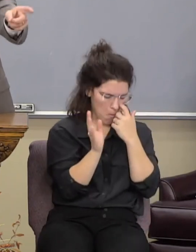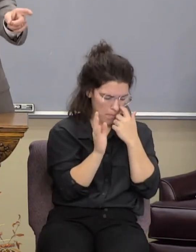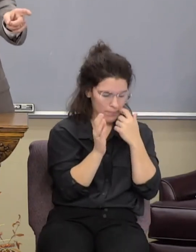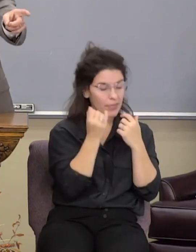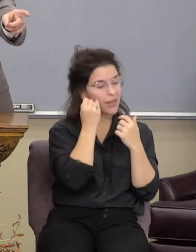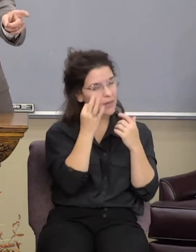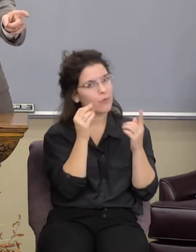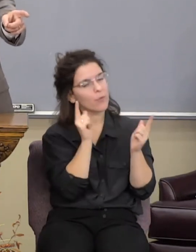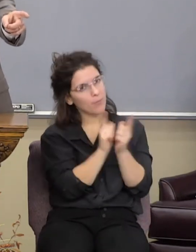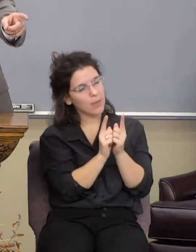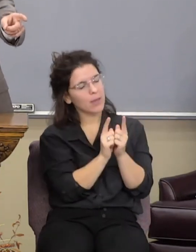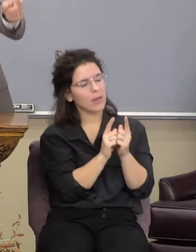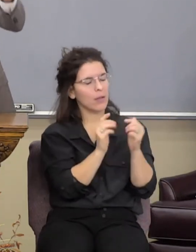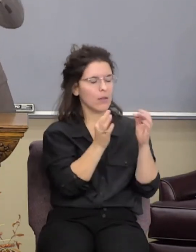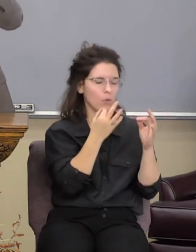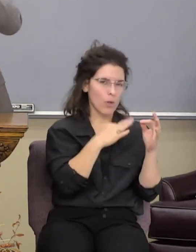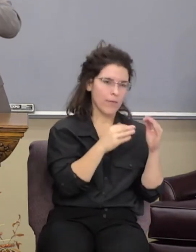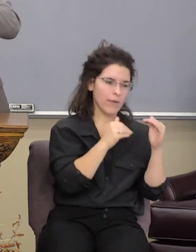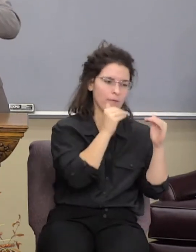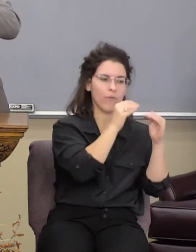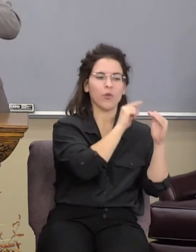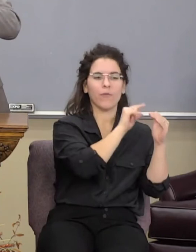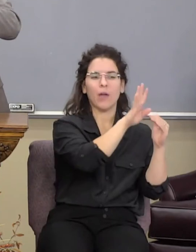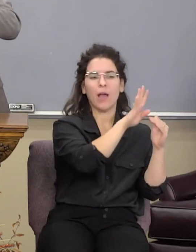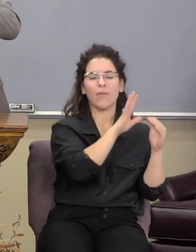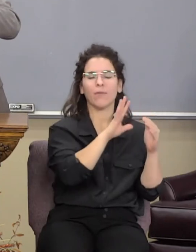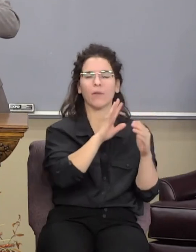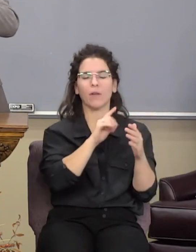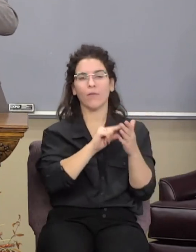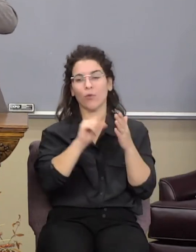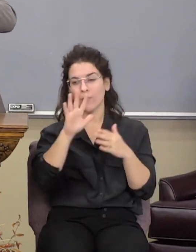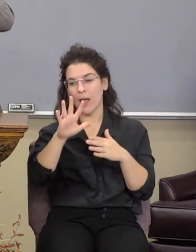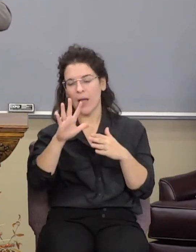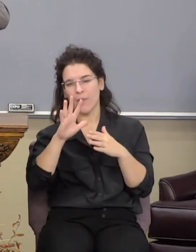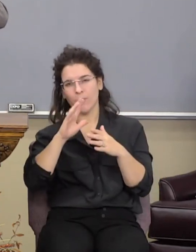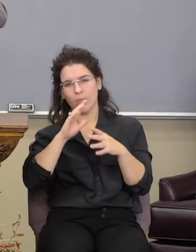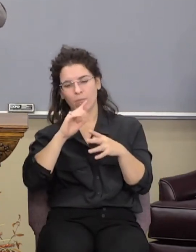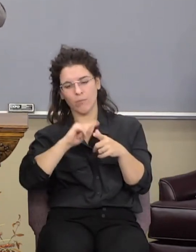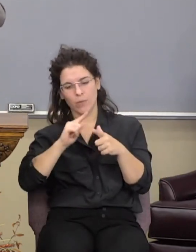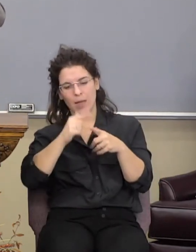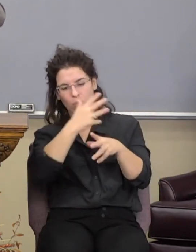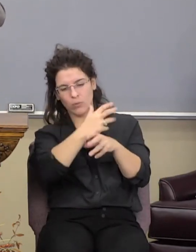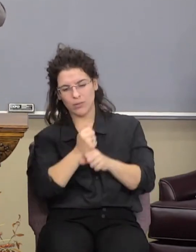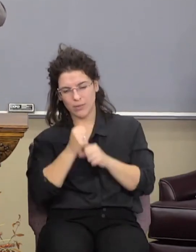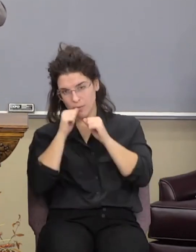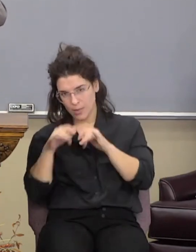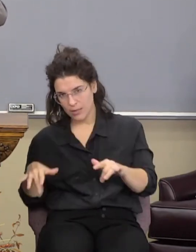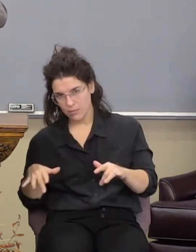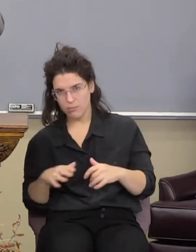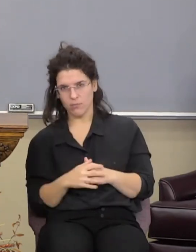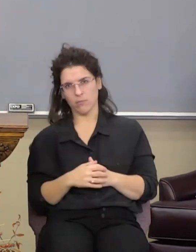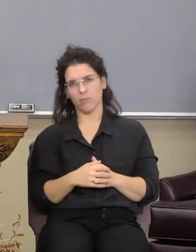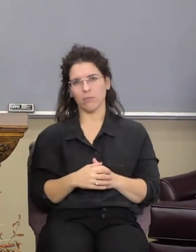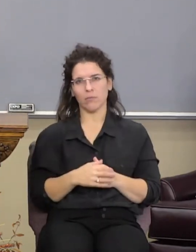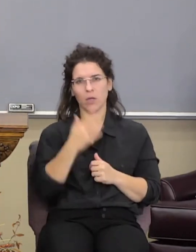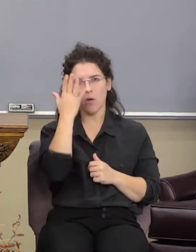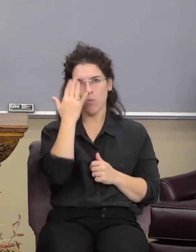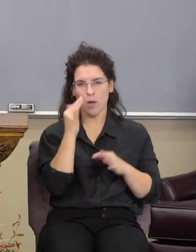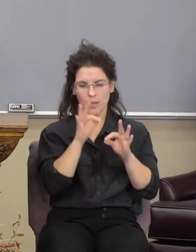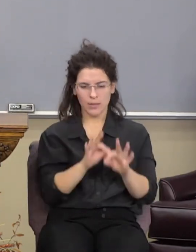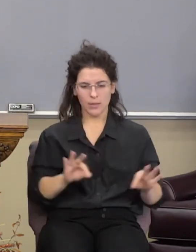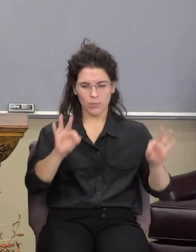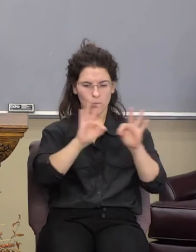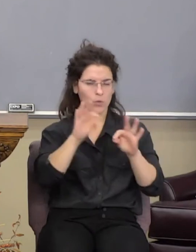meet the qualification of verse 4, then you receive the blessing in verse 5. Why is it important to